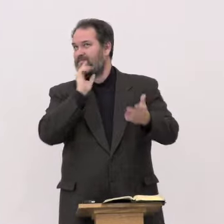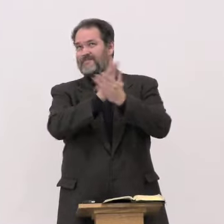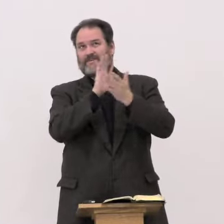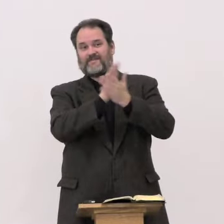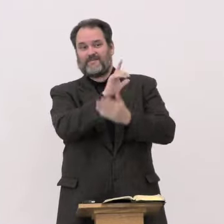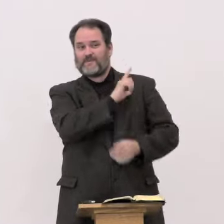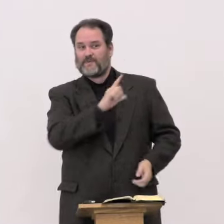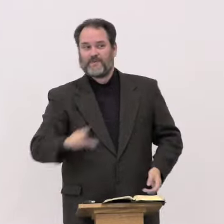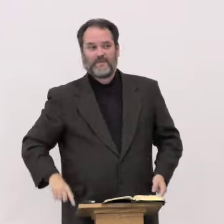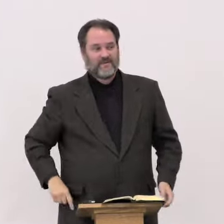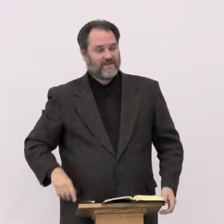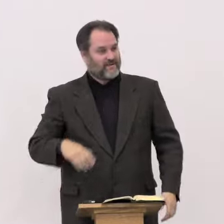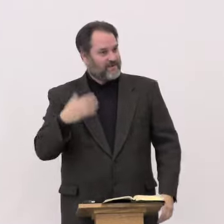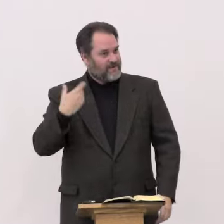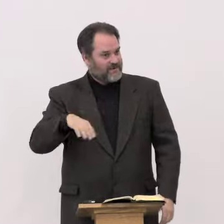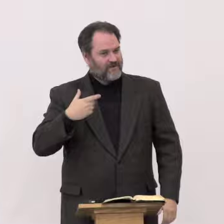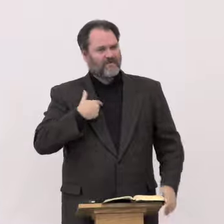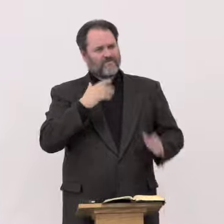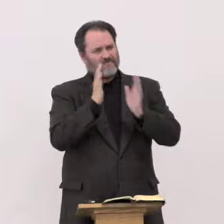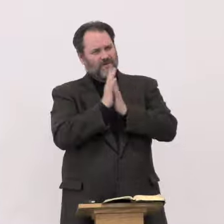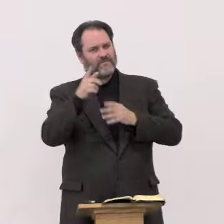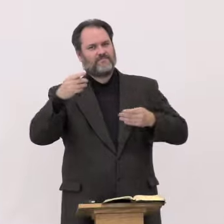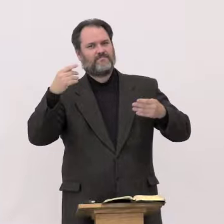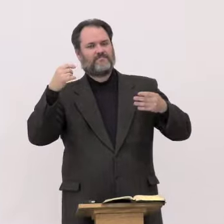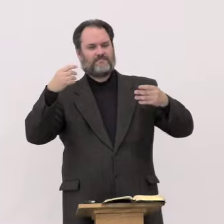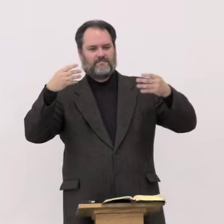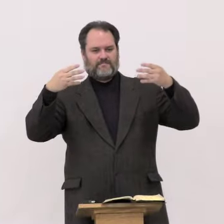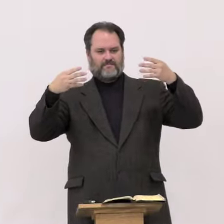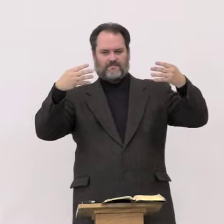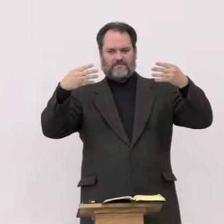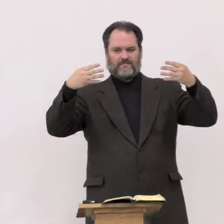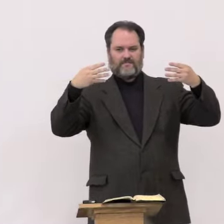Jesus Christ is the word, praise the Lord. I pray that